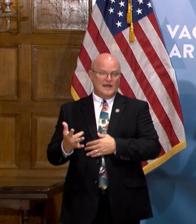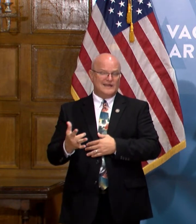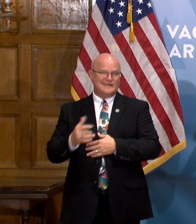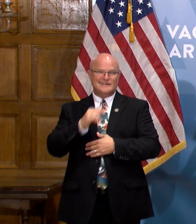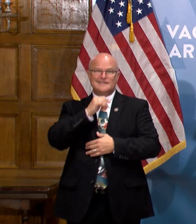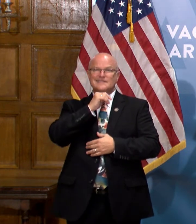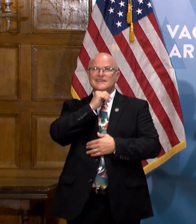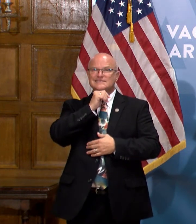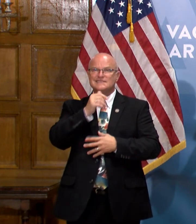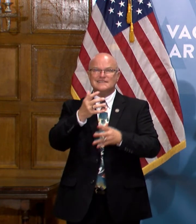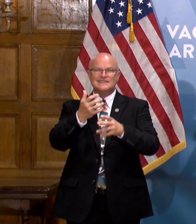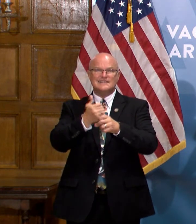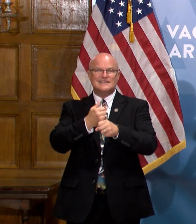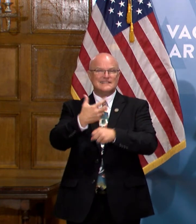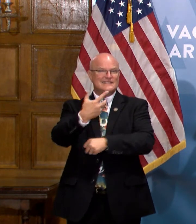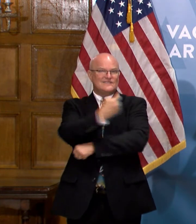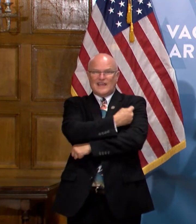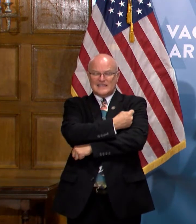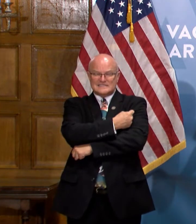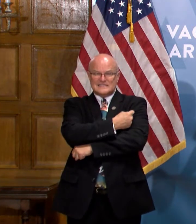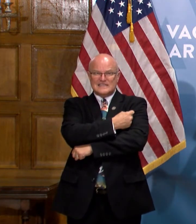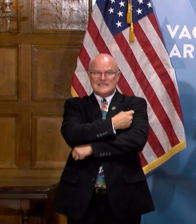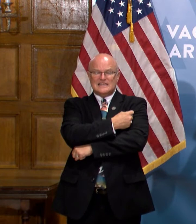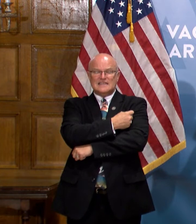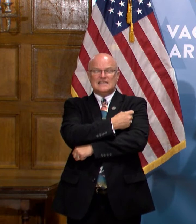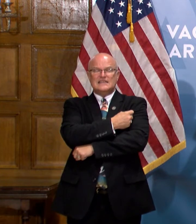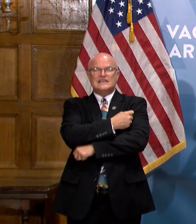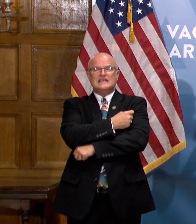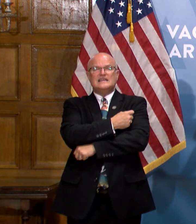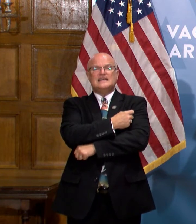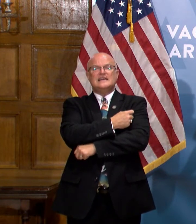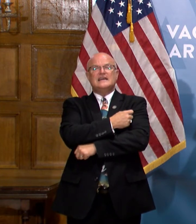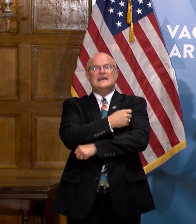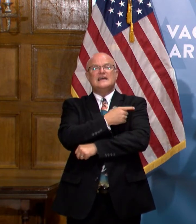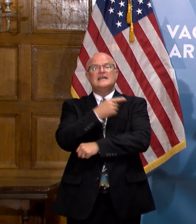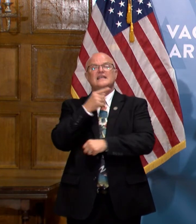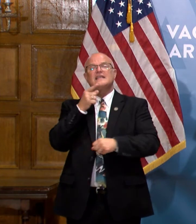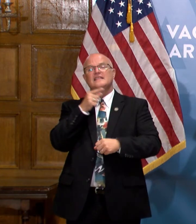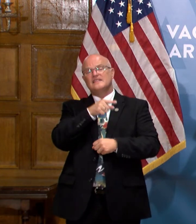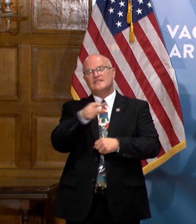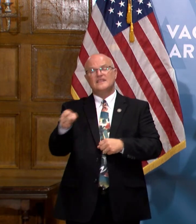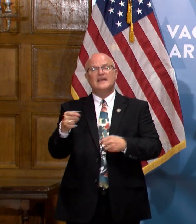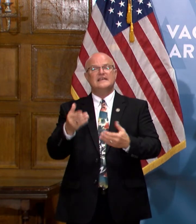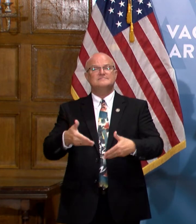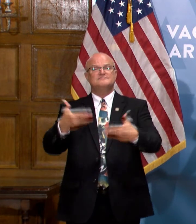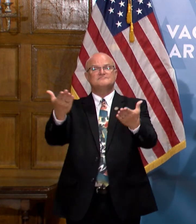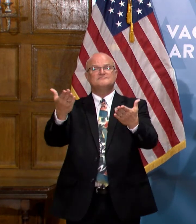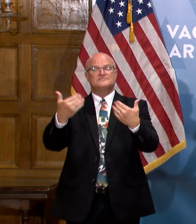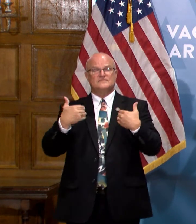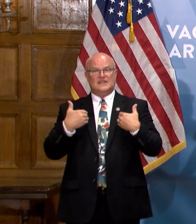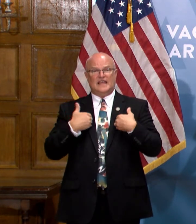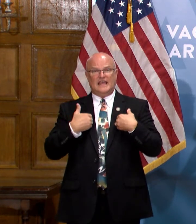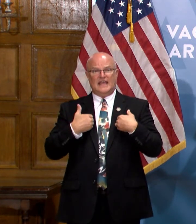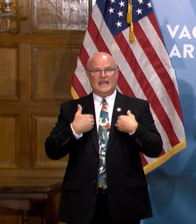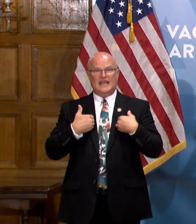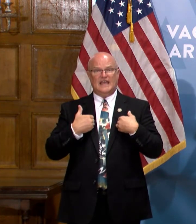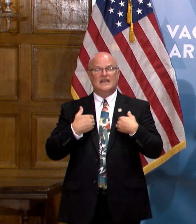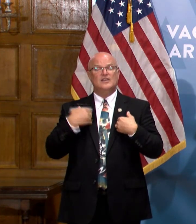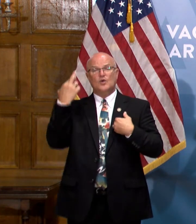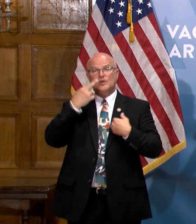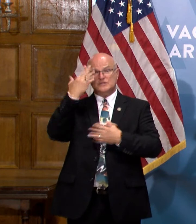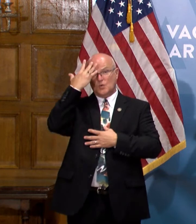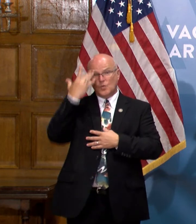didn't get the vaccine, then they can make the case that they had